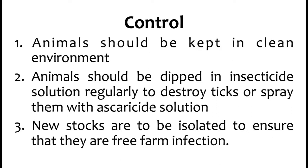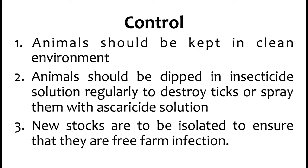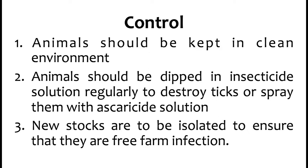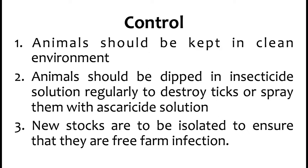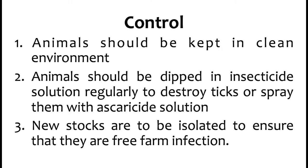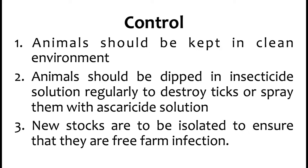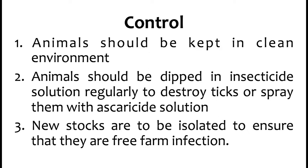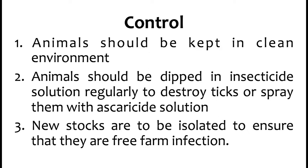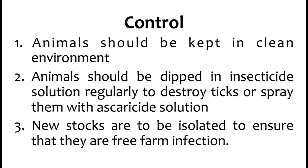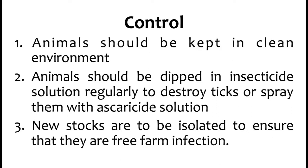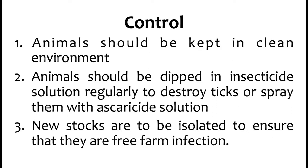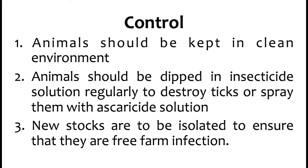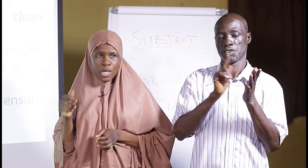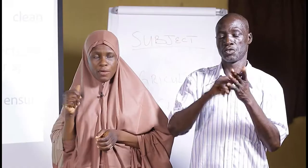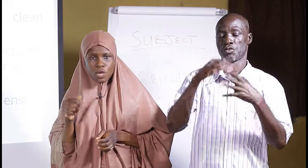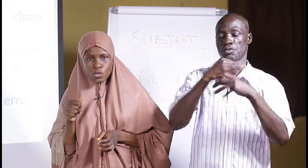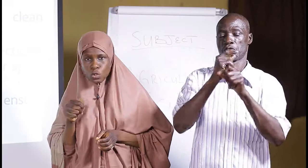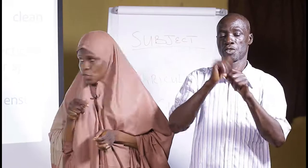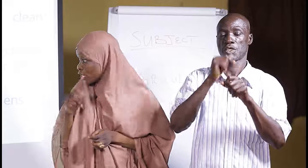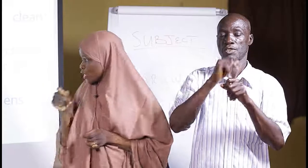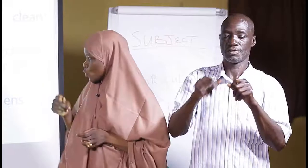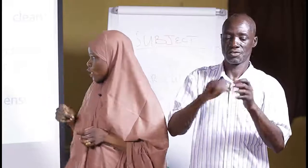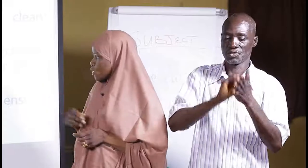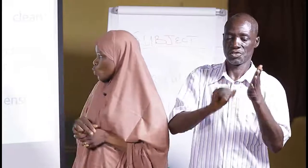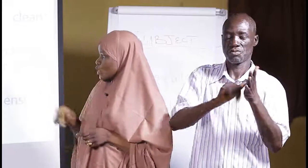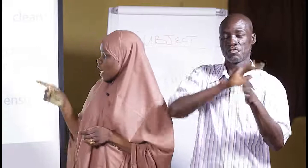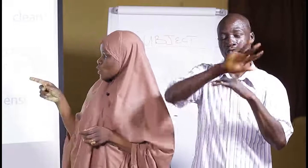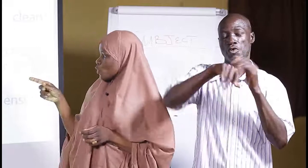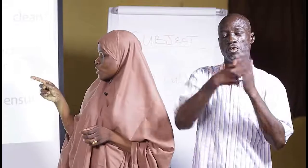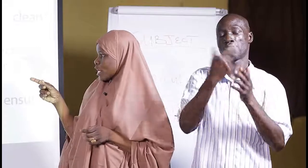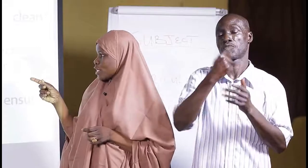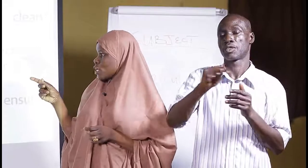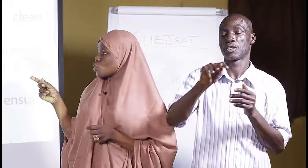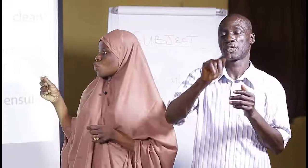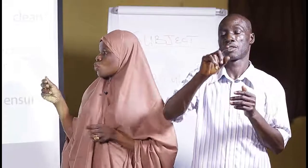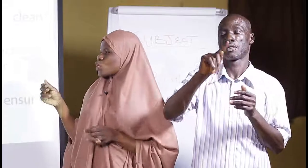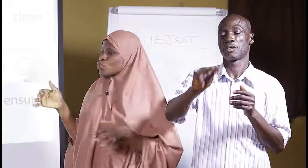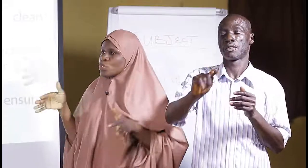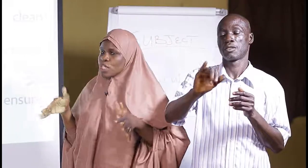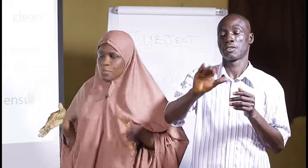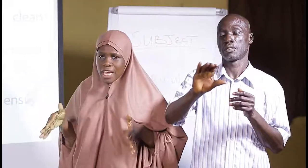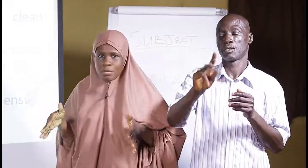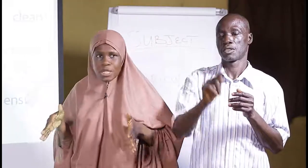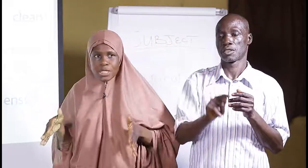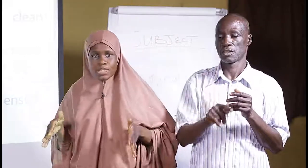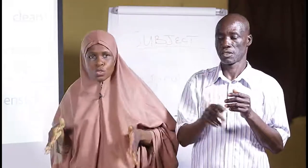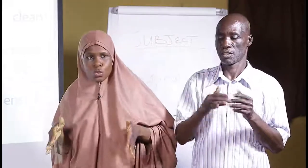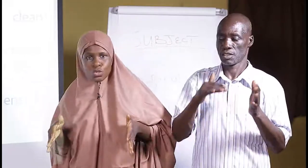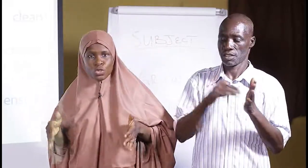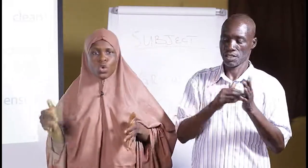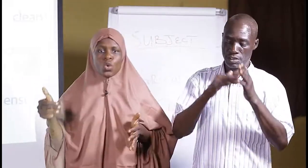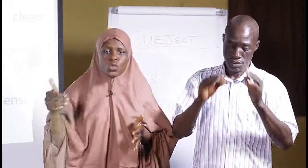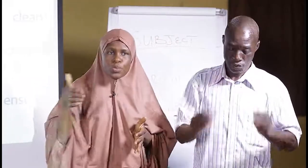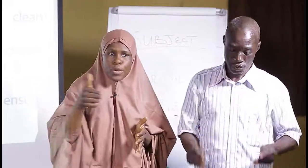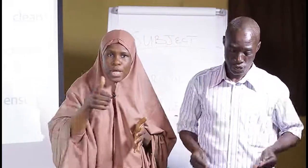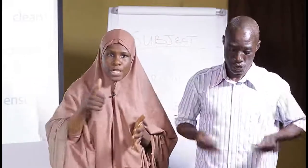what? Ascoricide solution. We have one solution that is known as what? The ascoricide. So you dip the animals in the